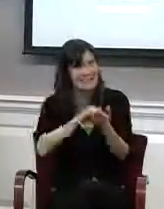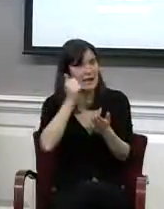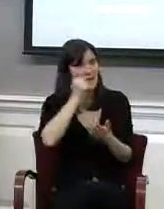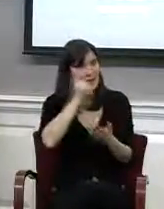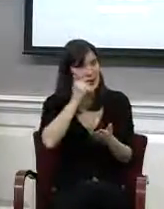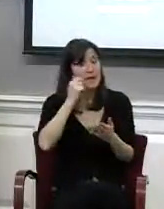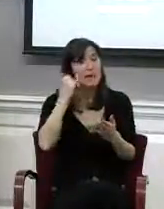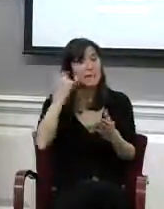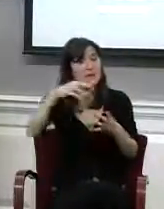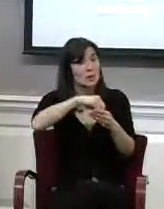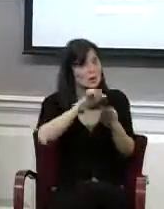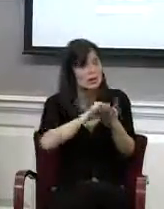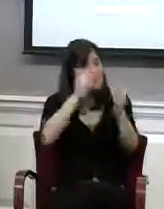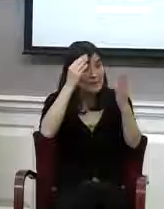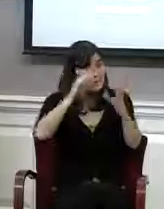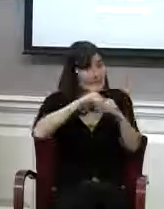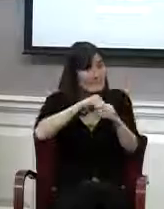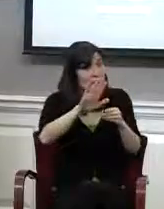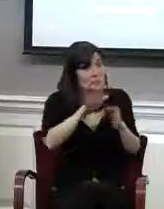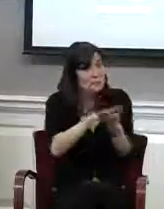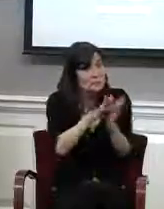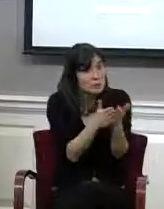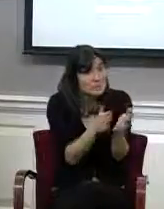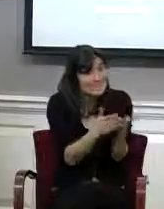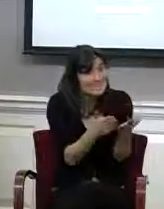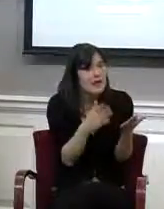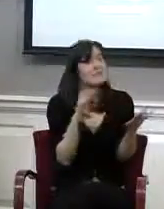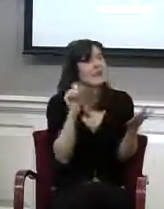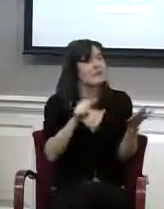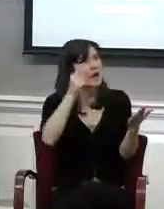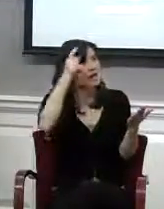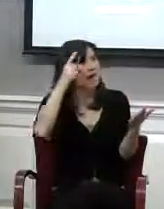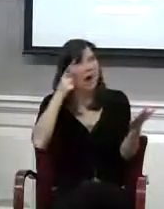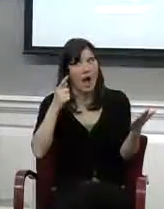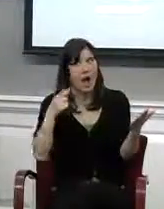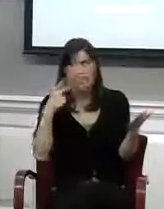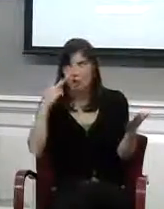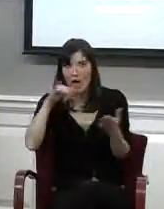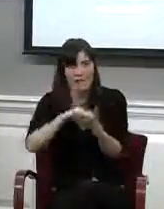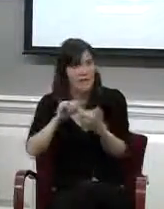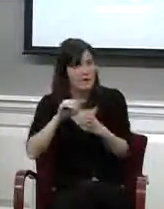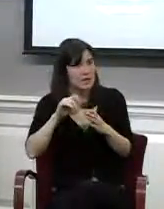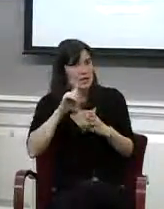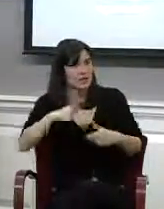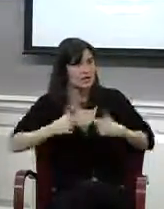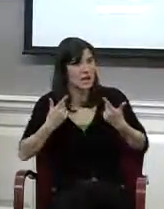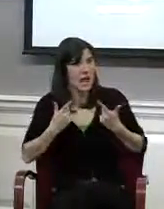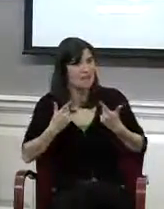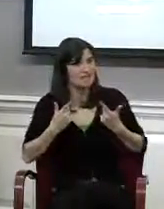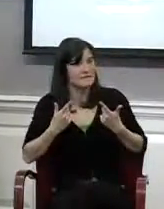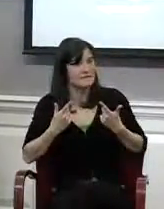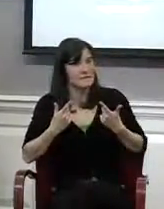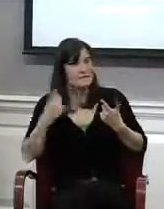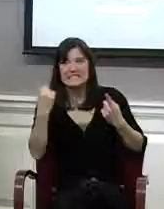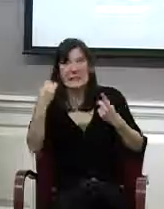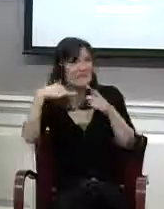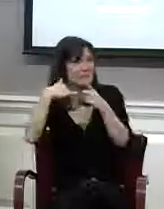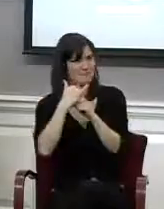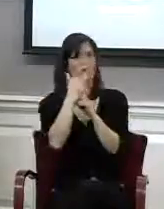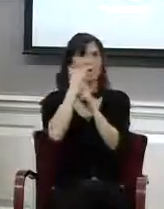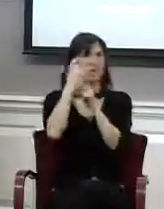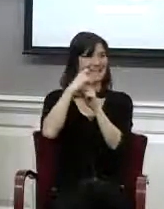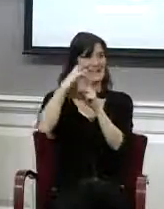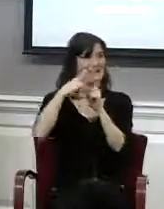them a framework to understand what it is they see in the larger society and realize that they're not being bullied because something's wrong with them, but there's larger systems